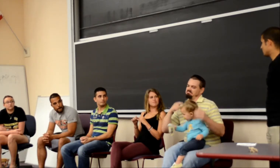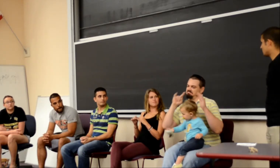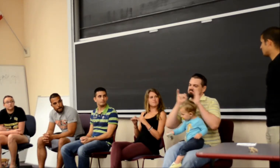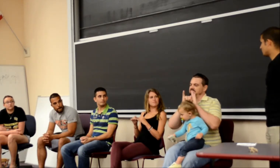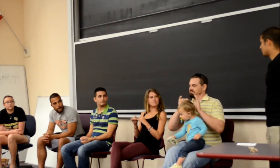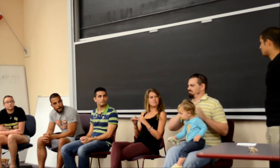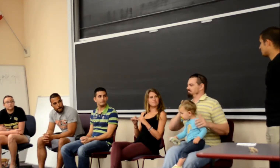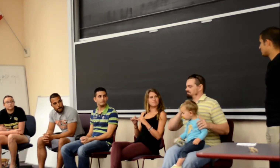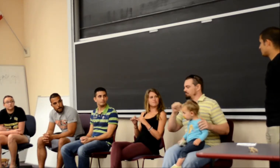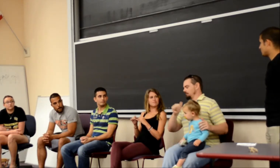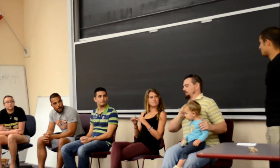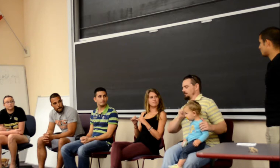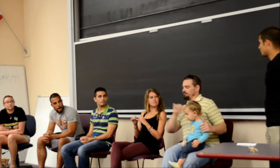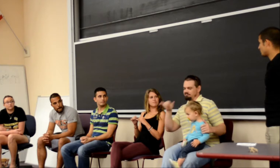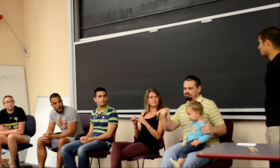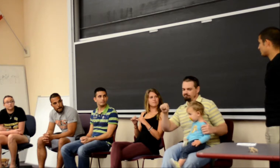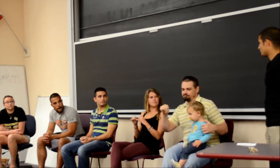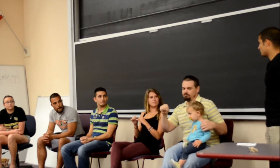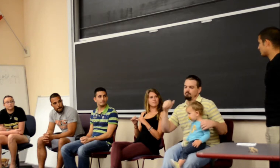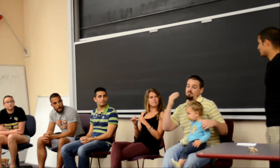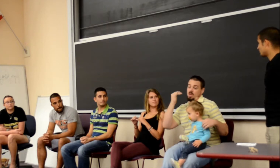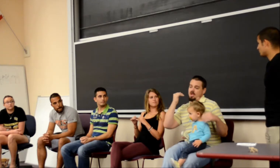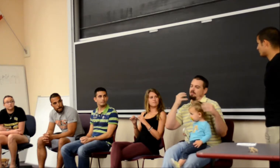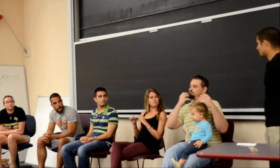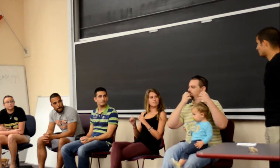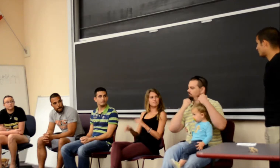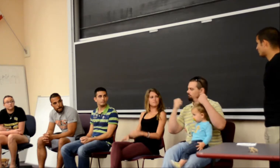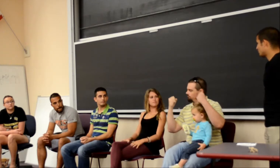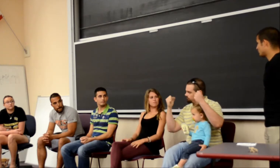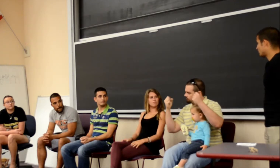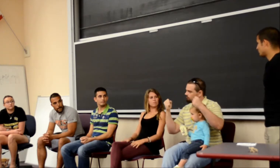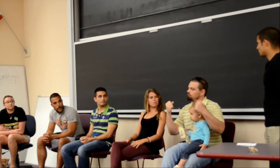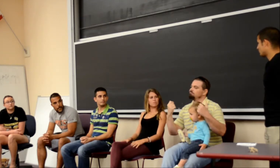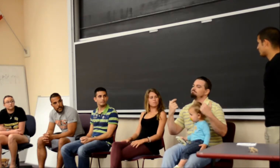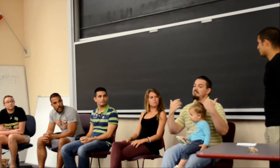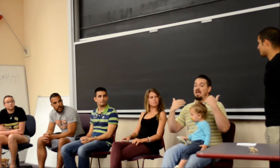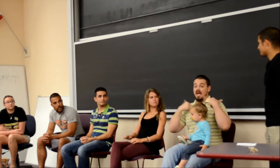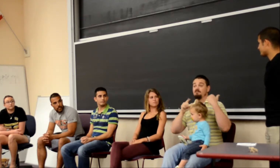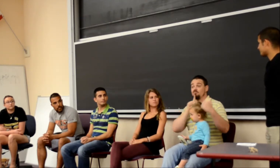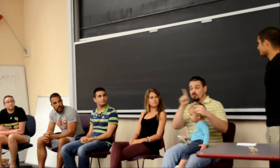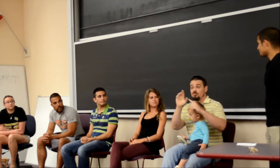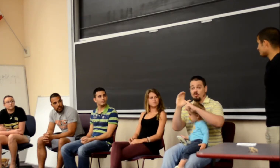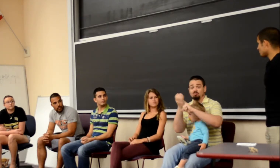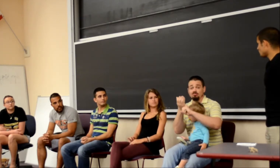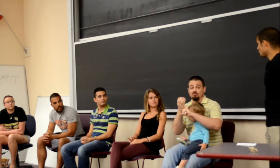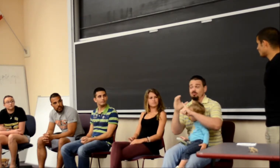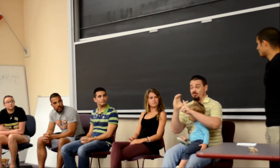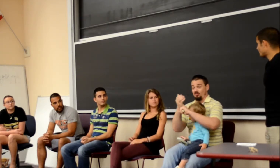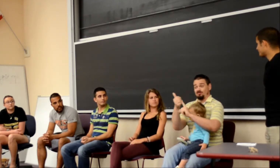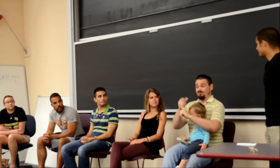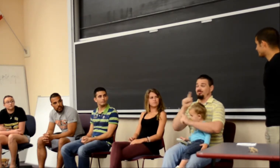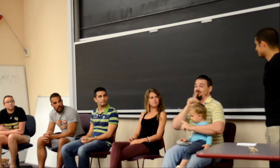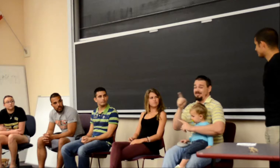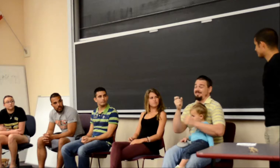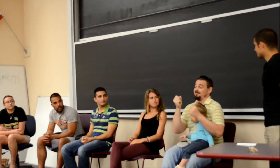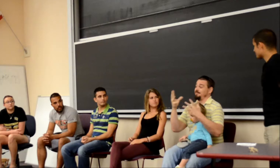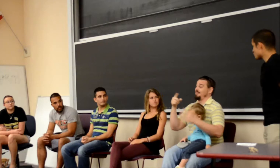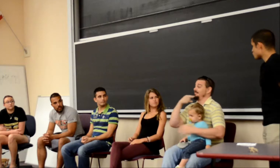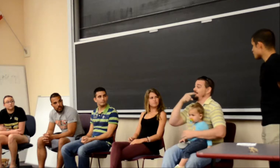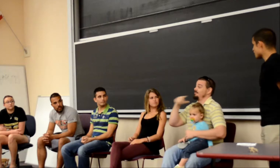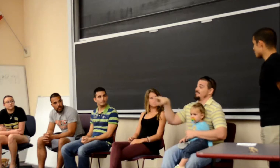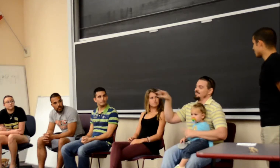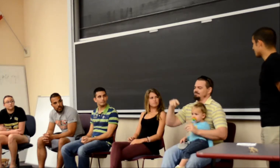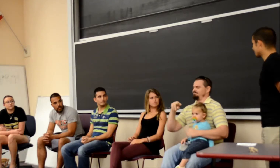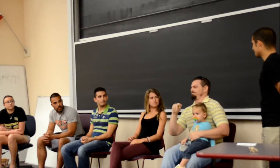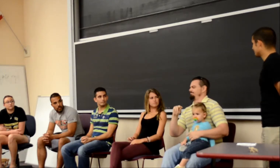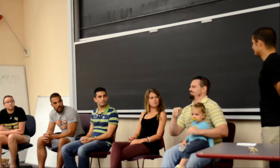Culturally, I'm big D deaf. That's how I would identify myself. You know, I really love sign language, and it really does have